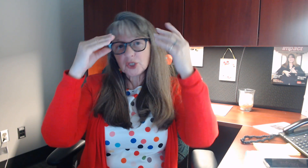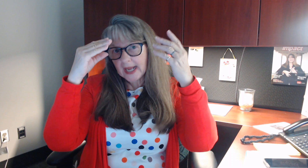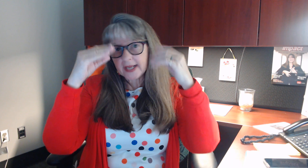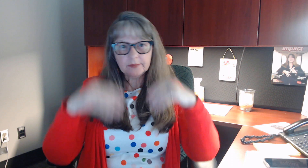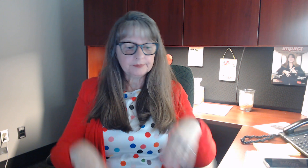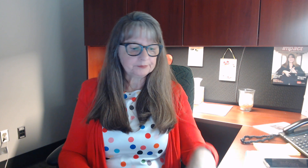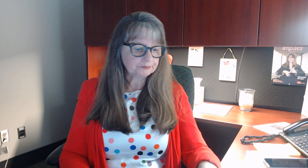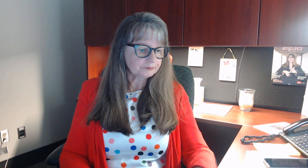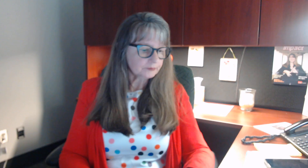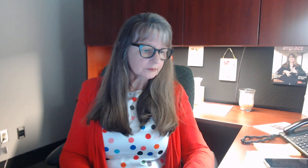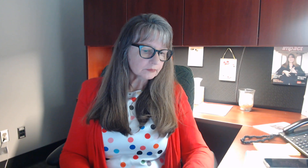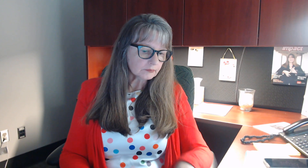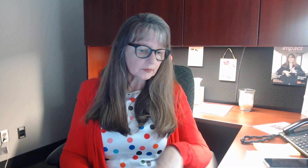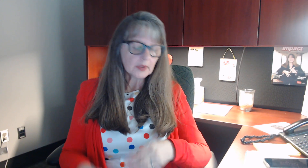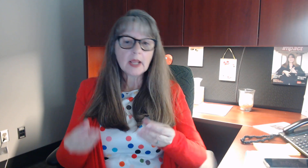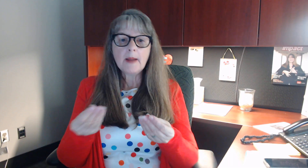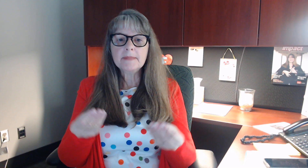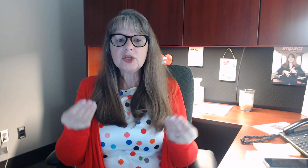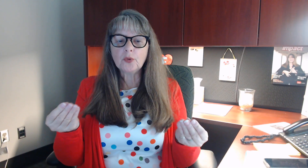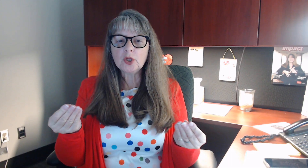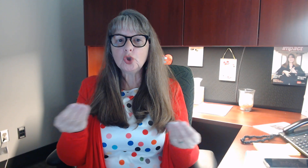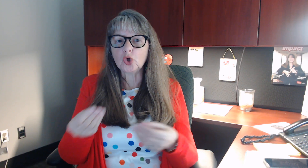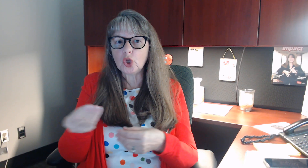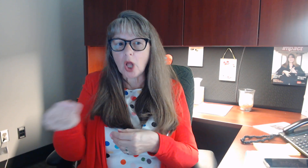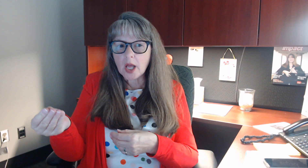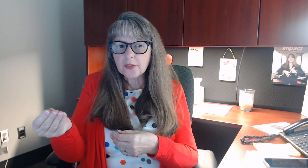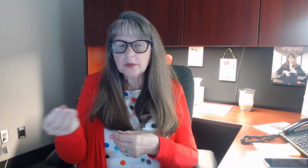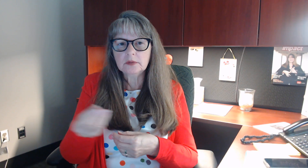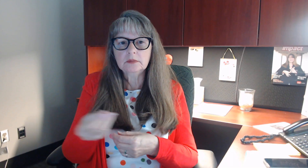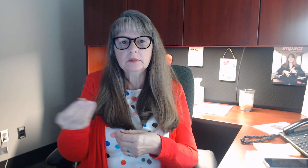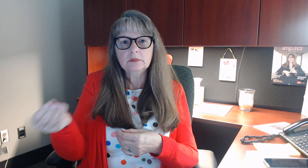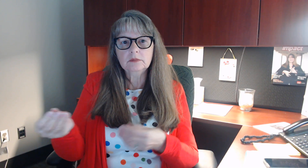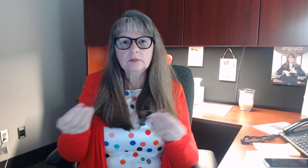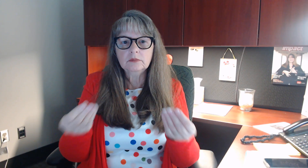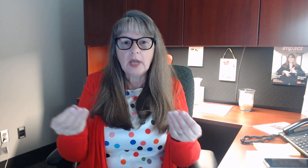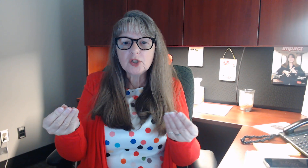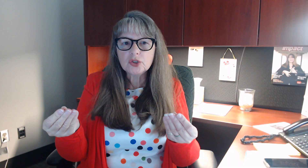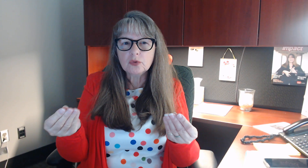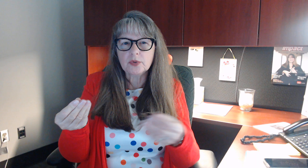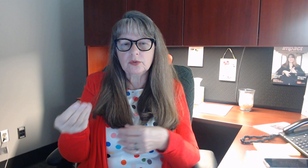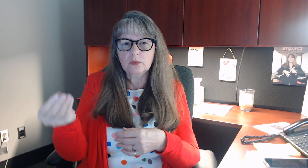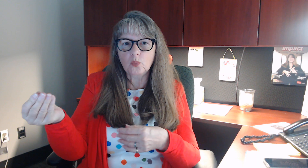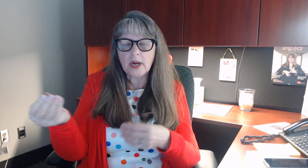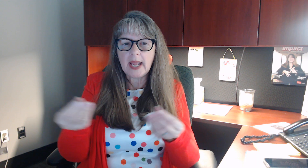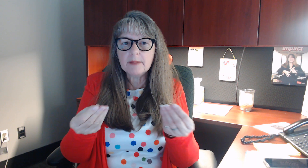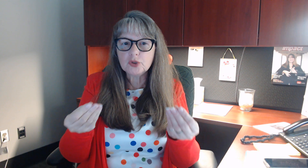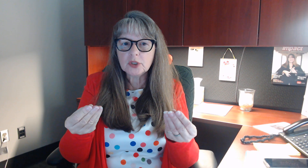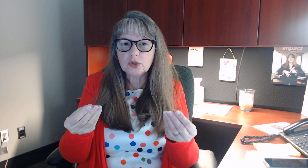Educate. Material or cloth. I usually do it with one hand, but you can do it with